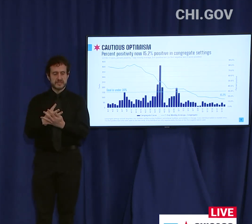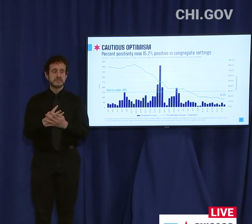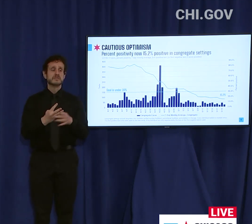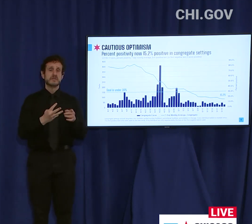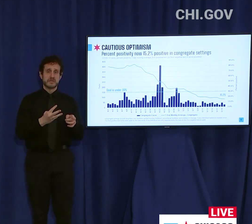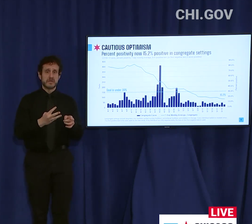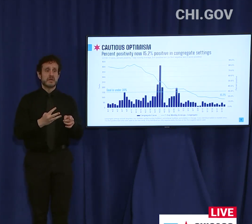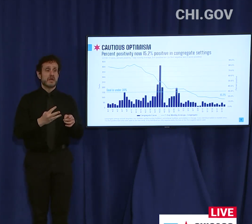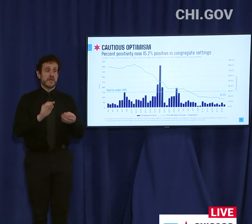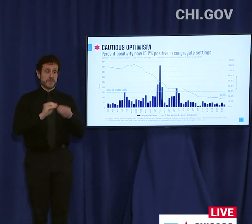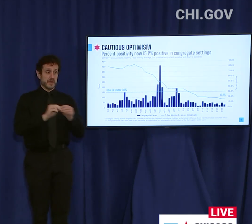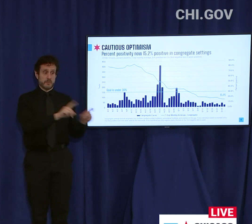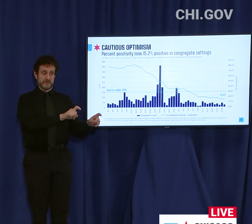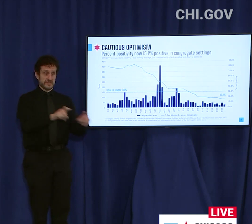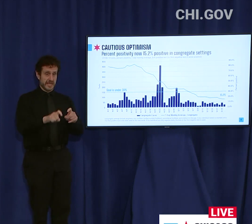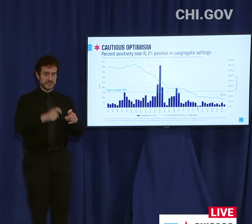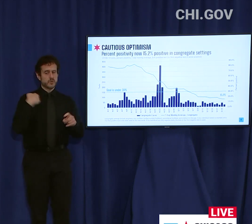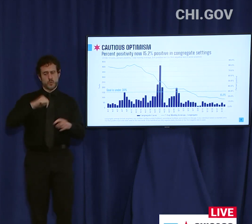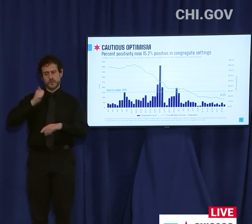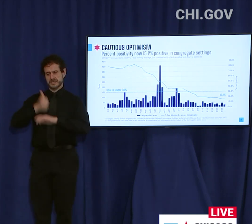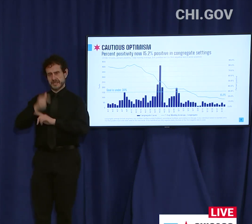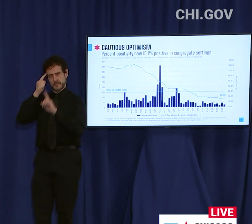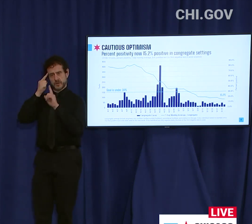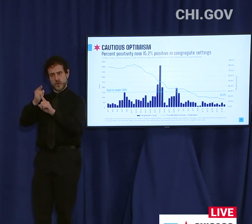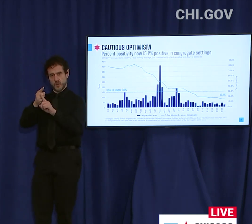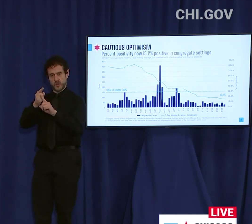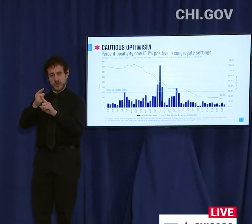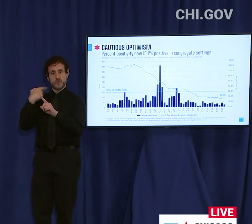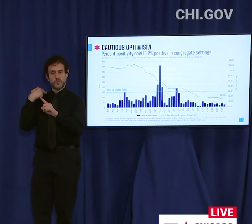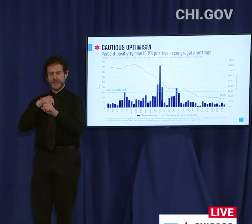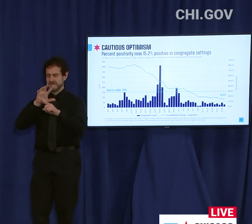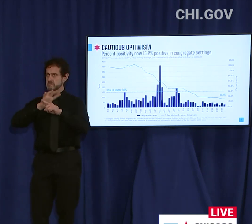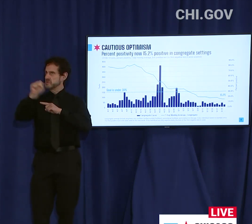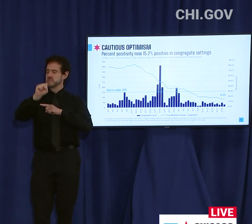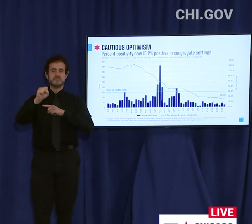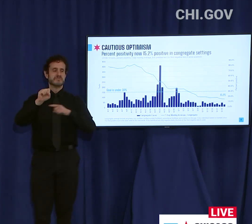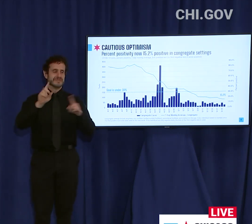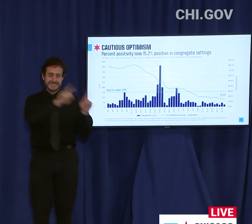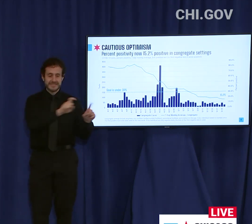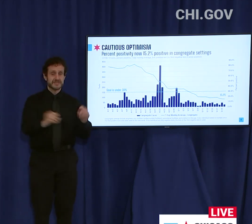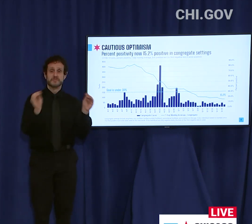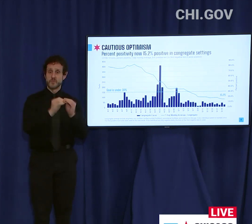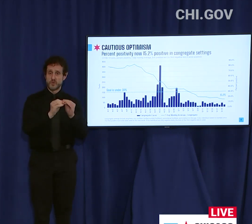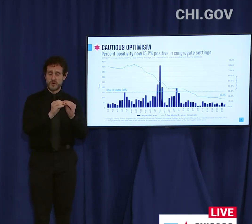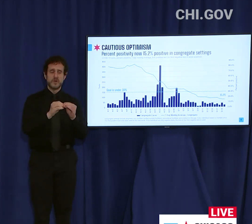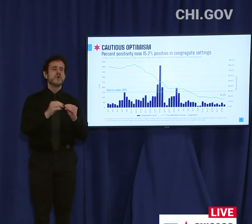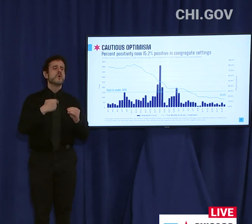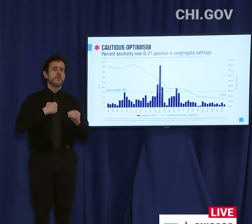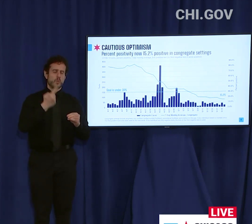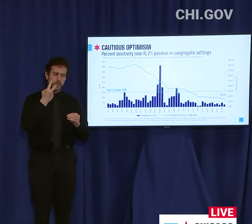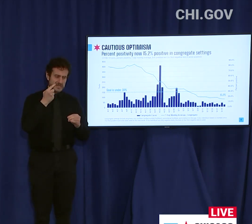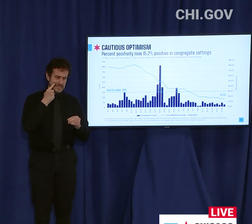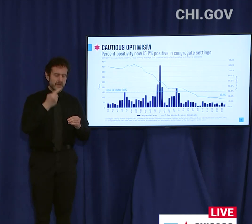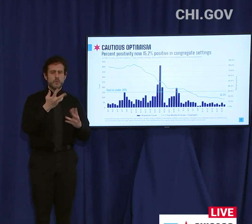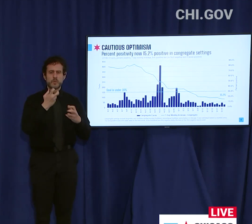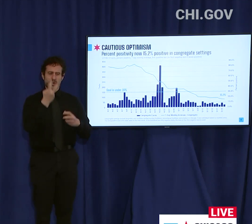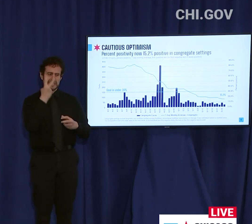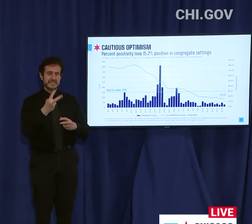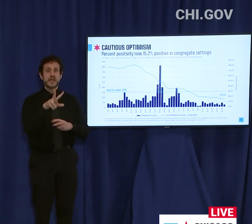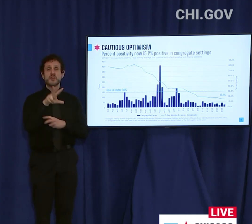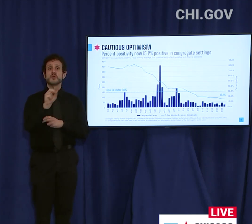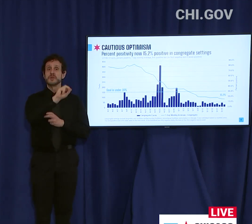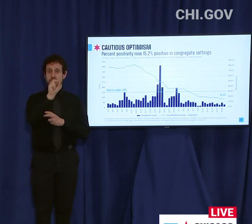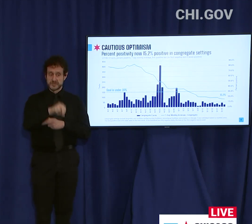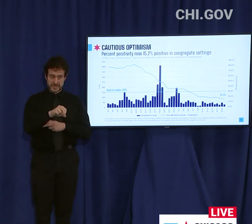actually exceeded the goal that we set. We said we want to see a 30% positivity goal in these settings because they're such